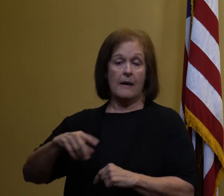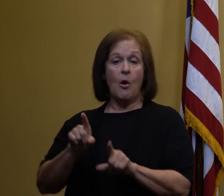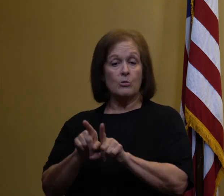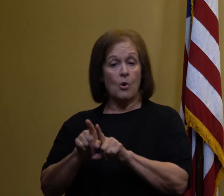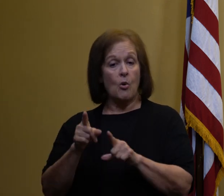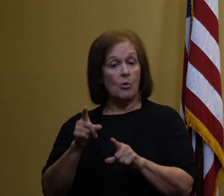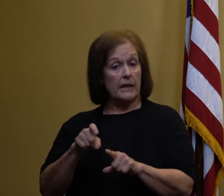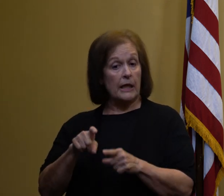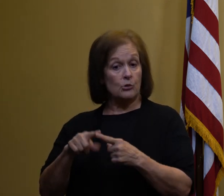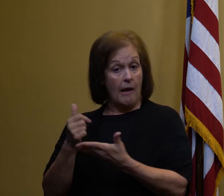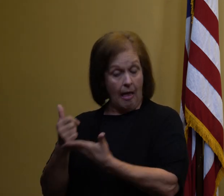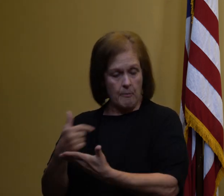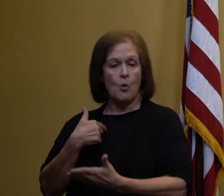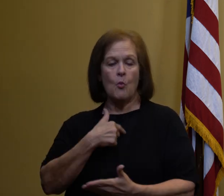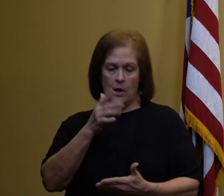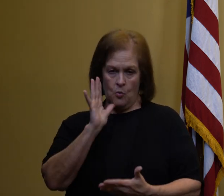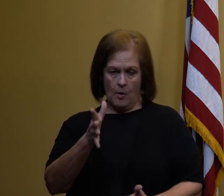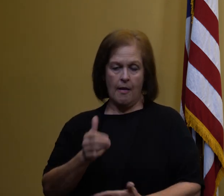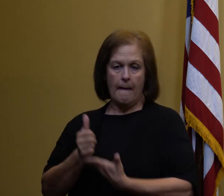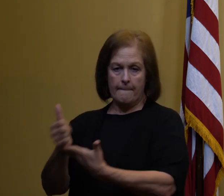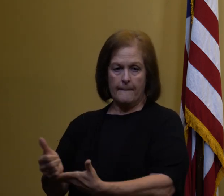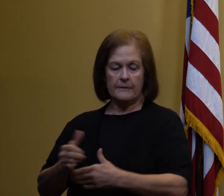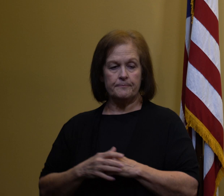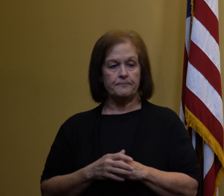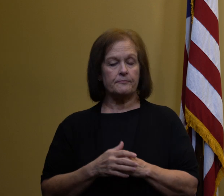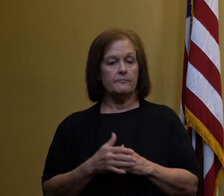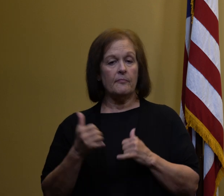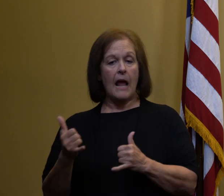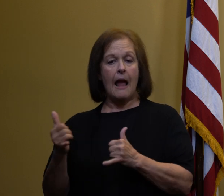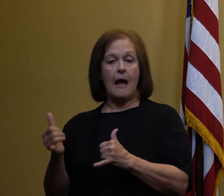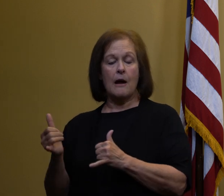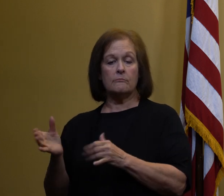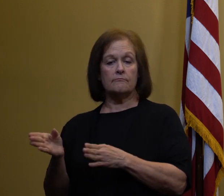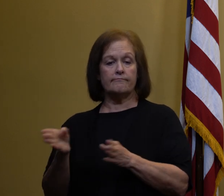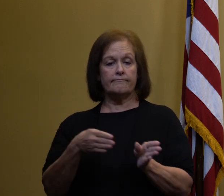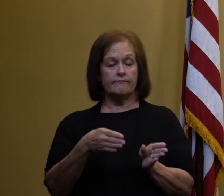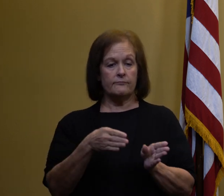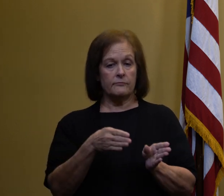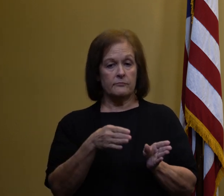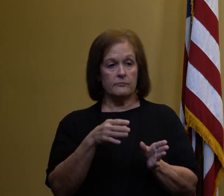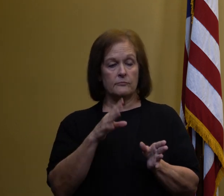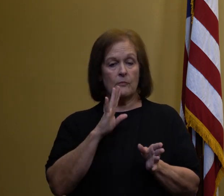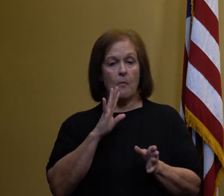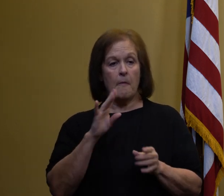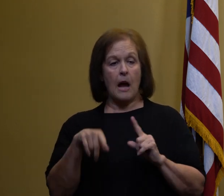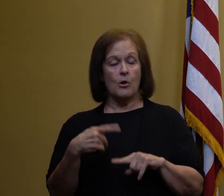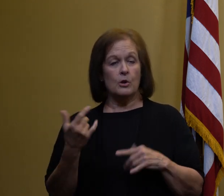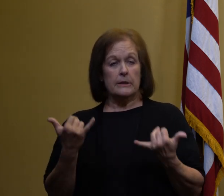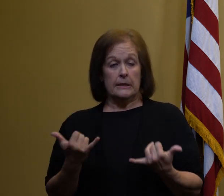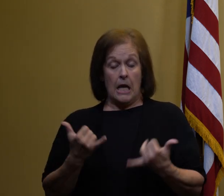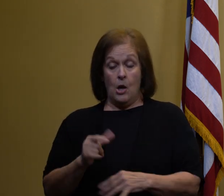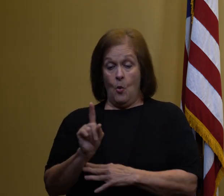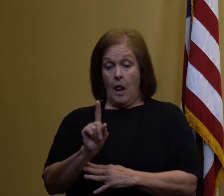help, we will absolutely do that. Shifting gears a little bit. Now, on today at